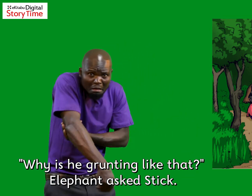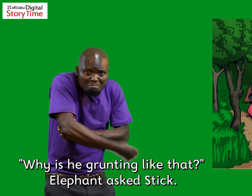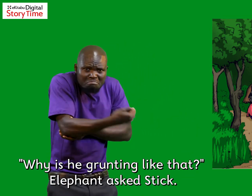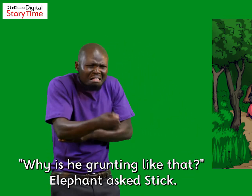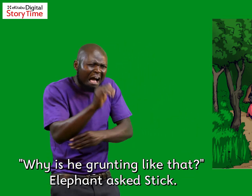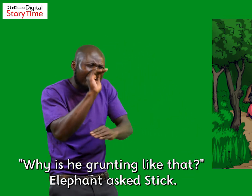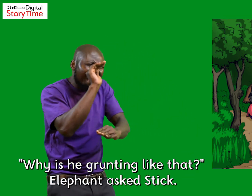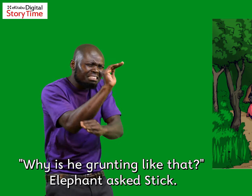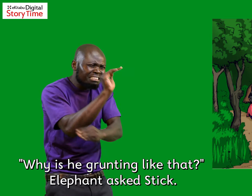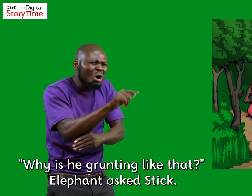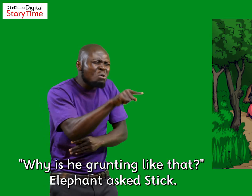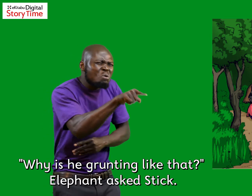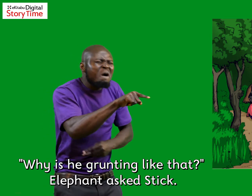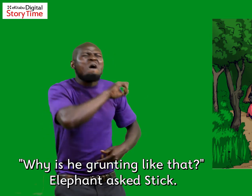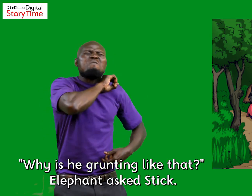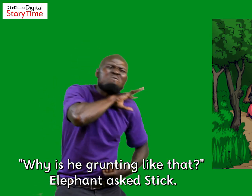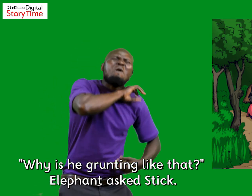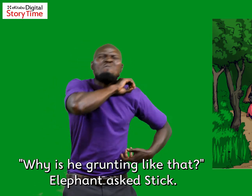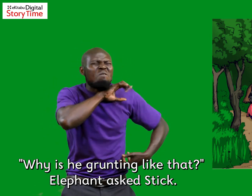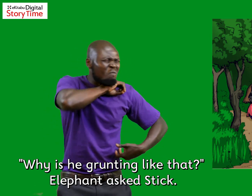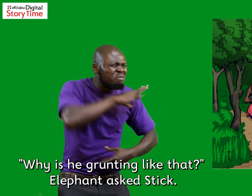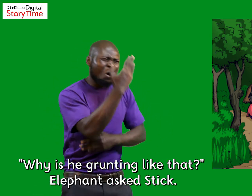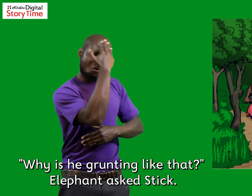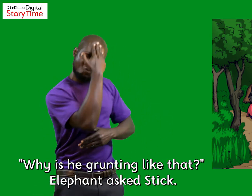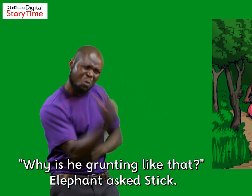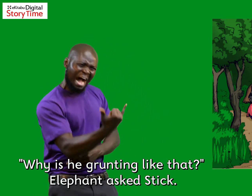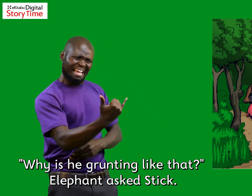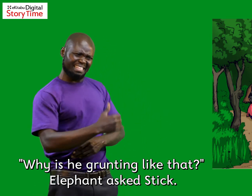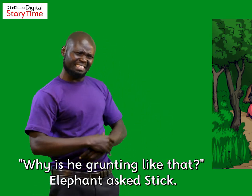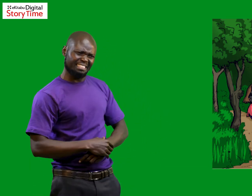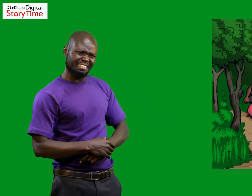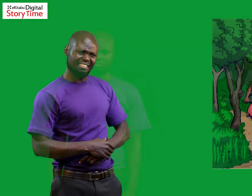"Why is he grunting like that?" Elephant asked Stick.